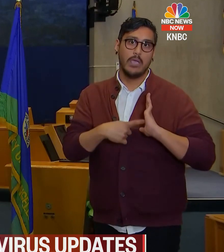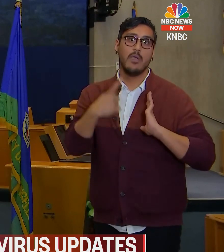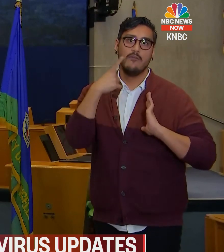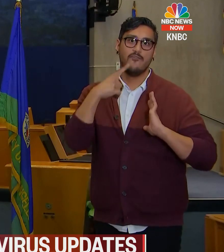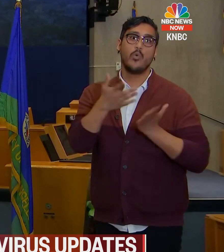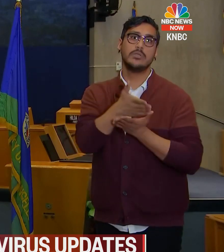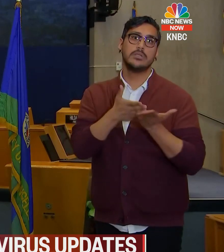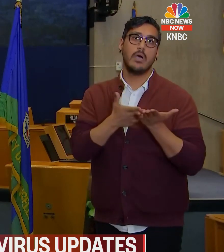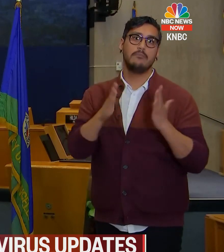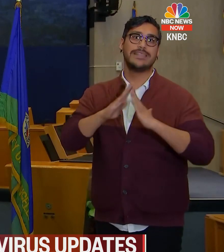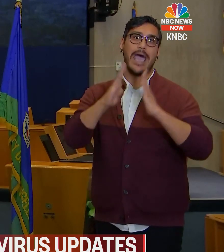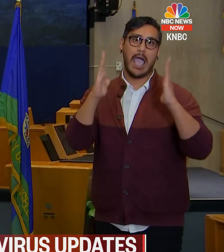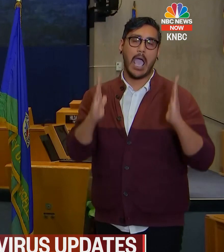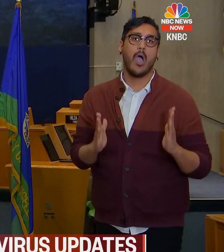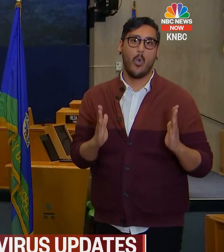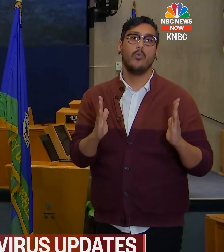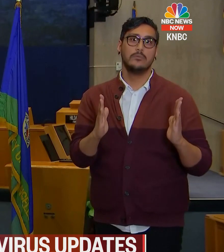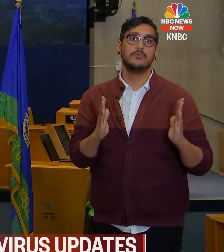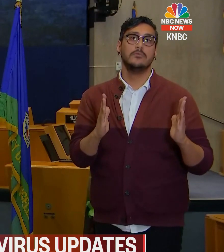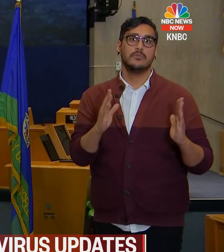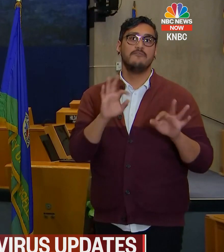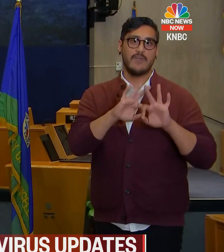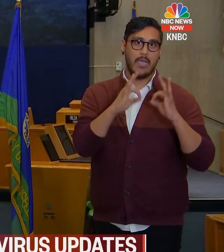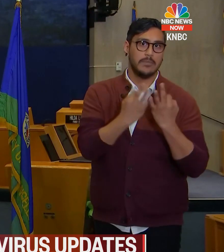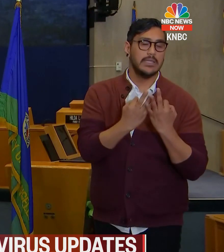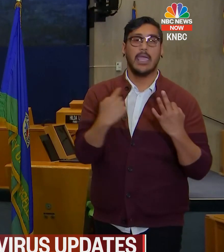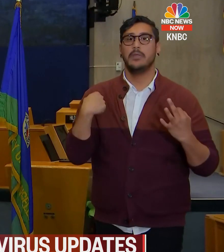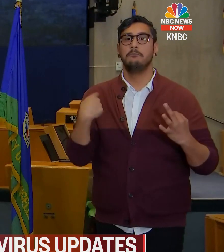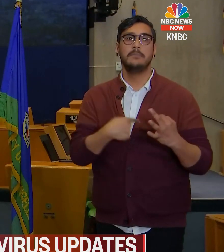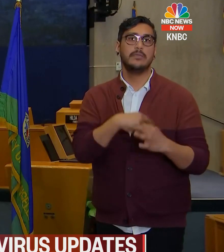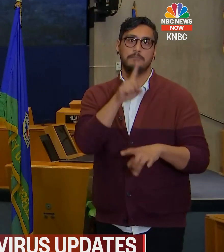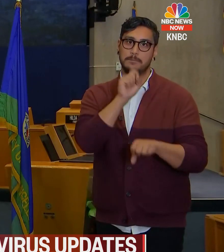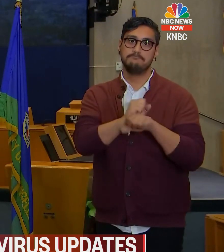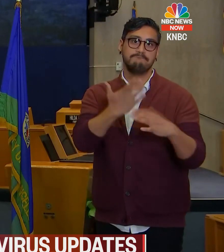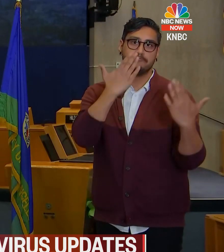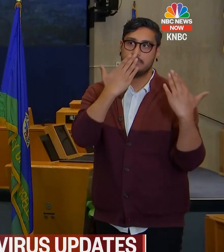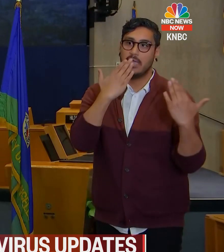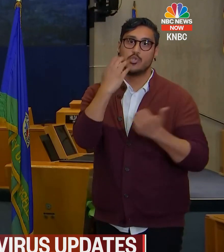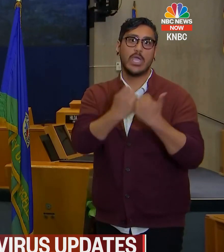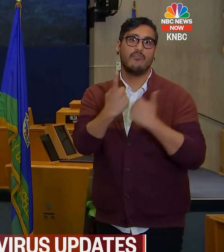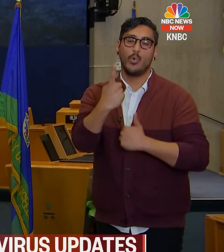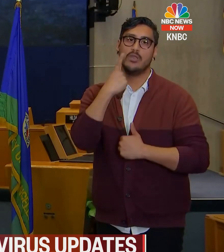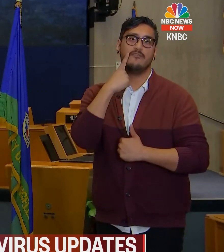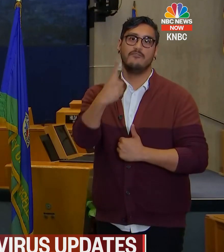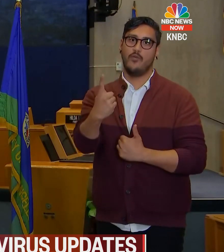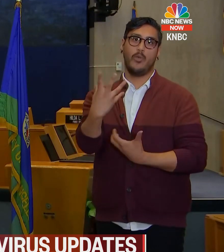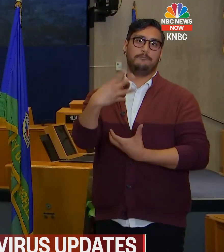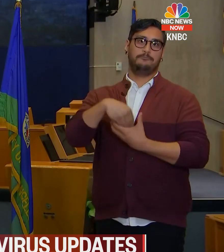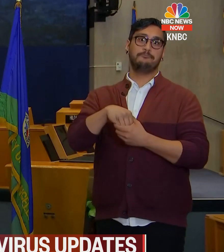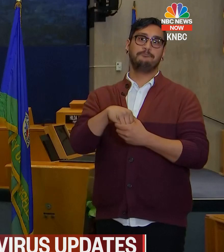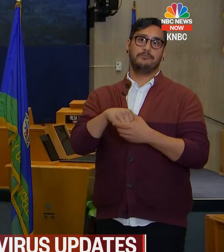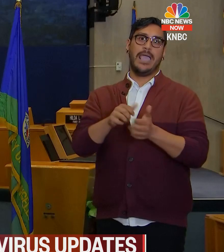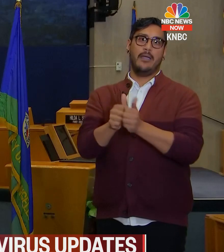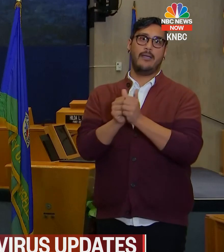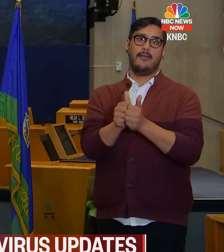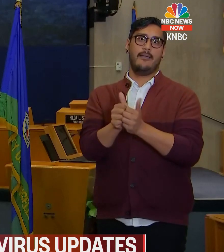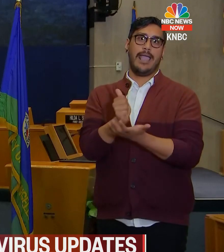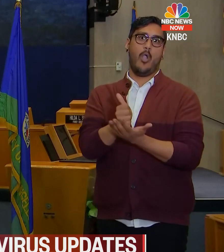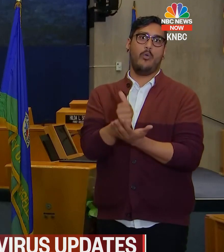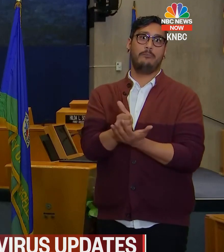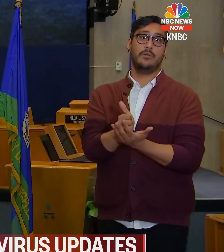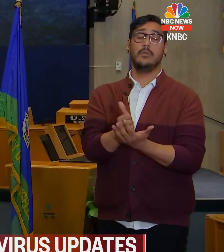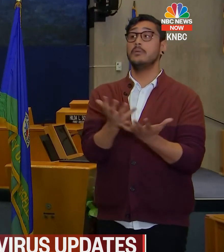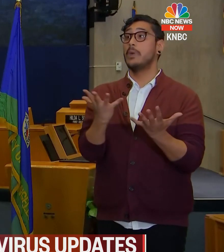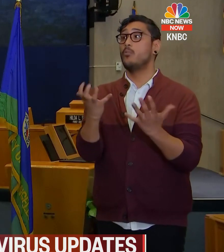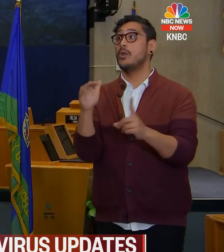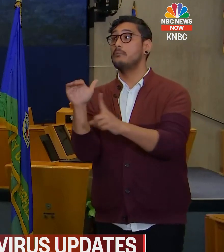of our households, and appreciate everyone's willingness to do their part. But I want to remind the rest of you